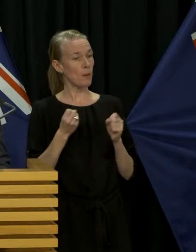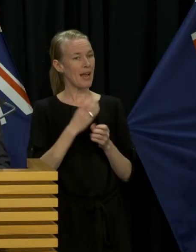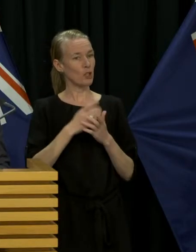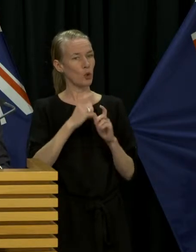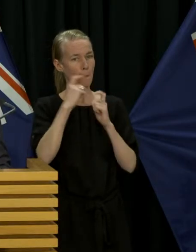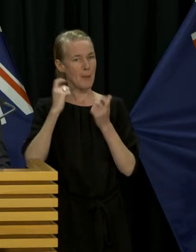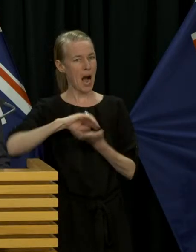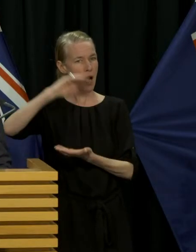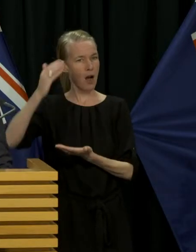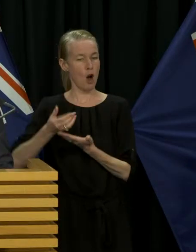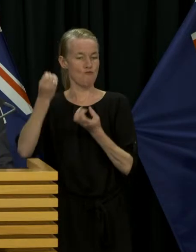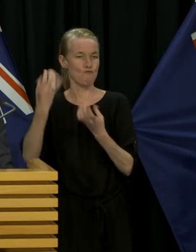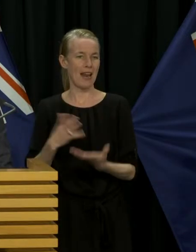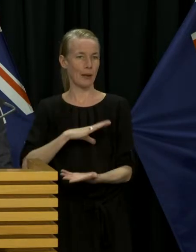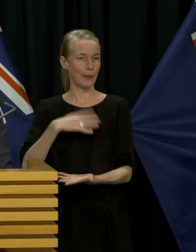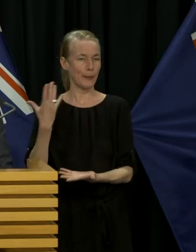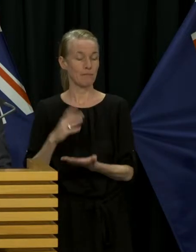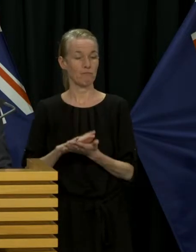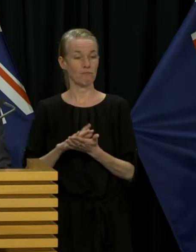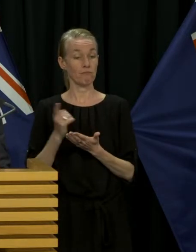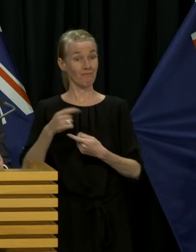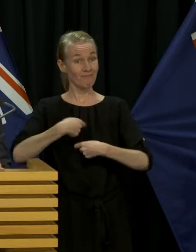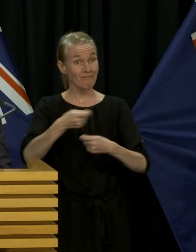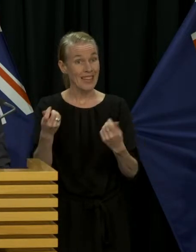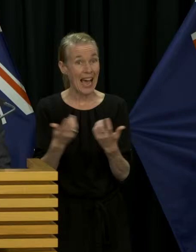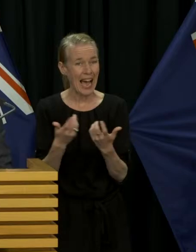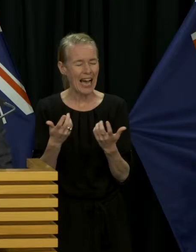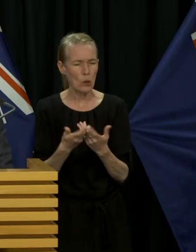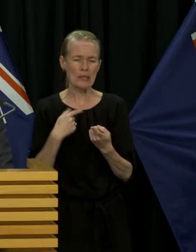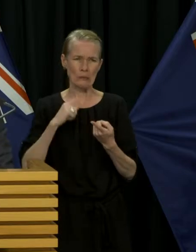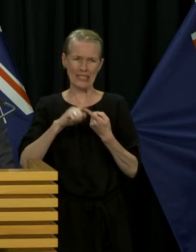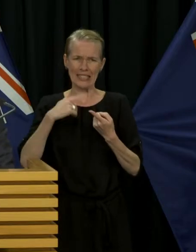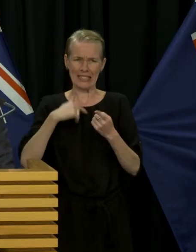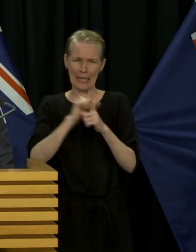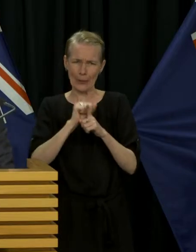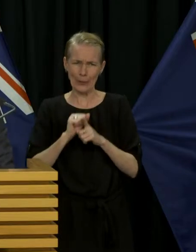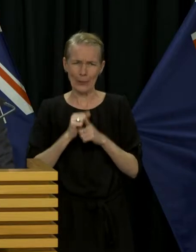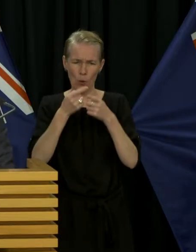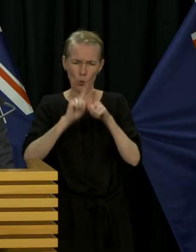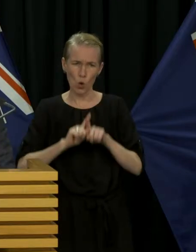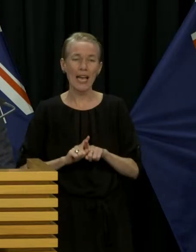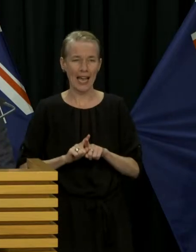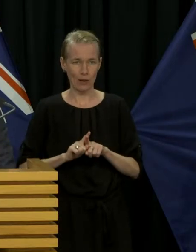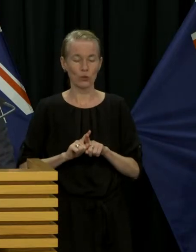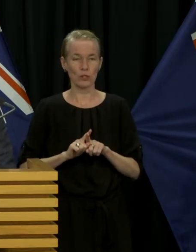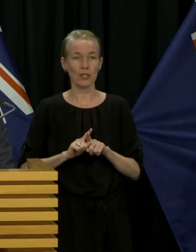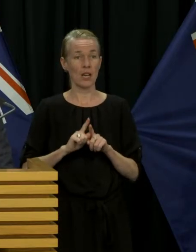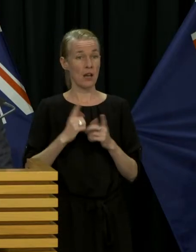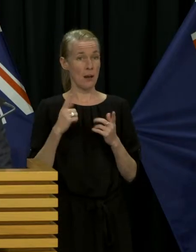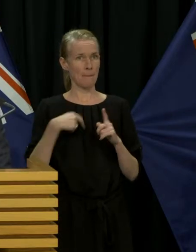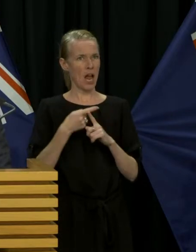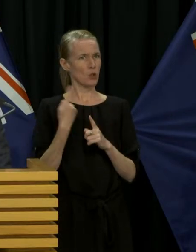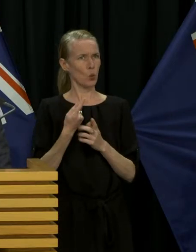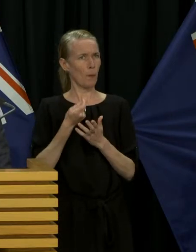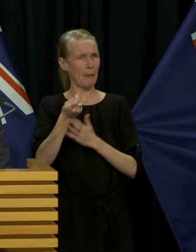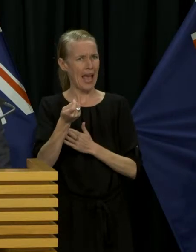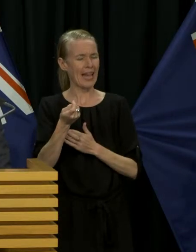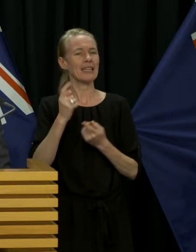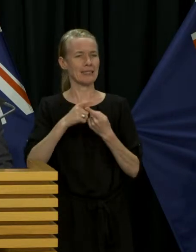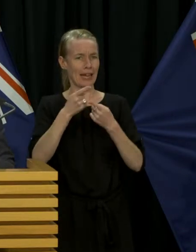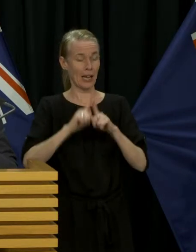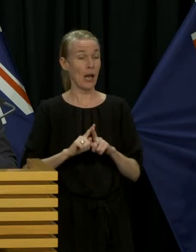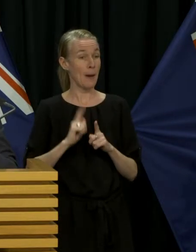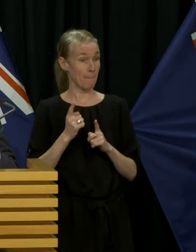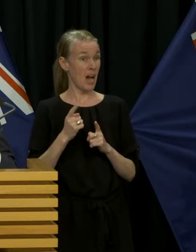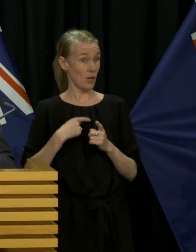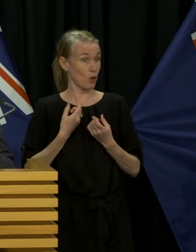are issues that we'll work through. How they'd be distributed, who would pay, those sorts of things are things that we will work our way through. But contingencies are being put in